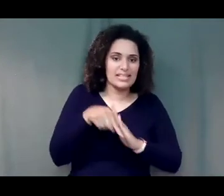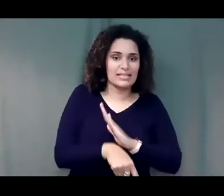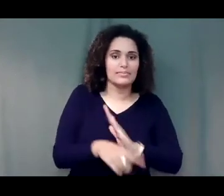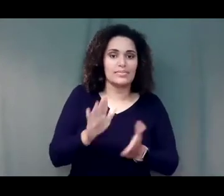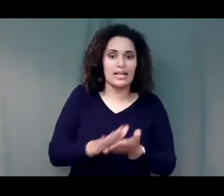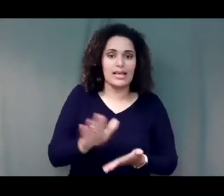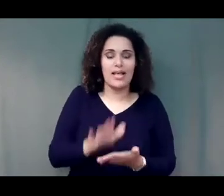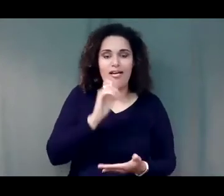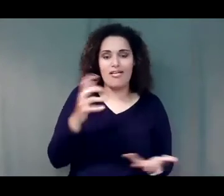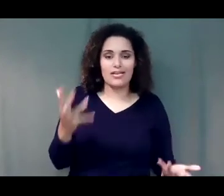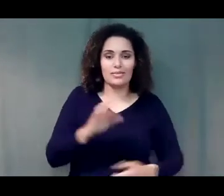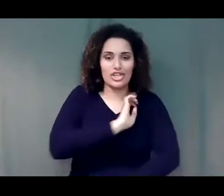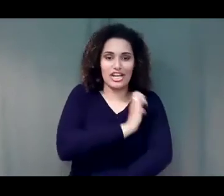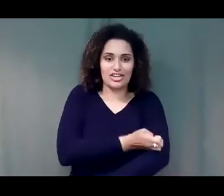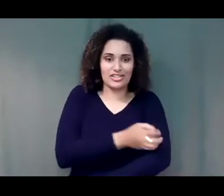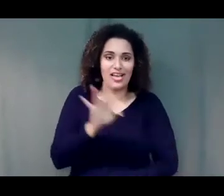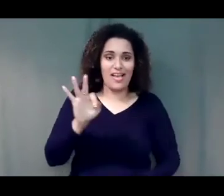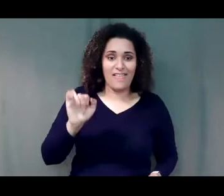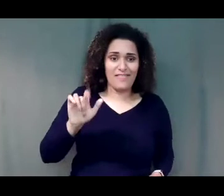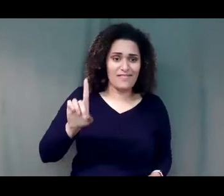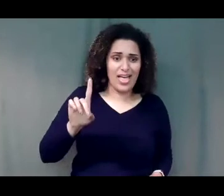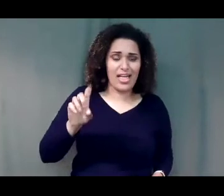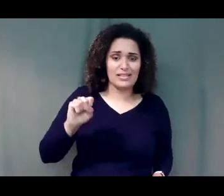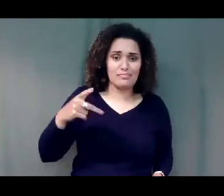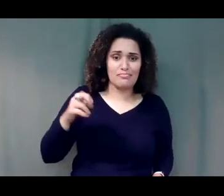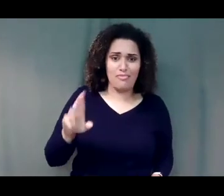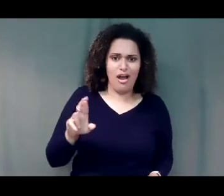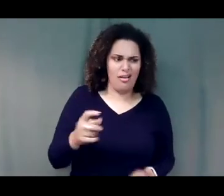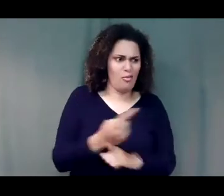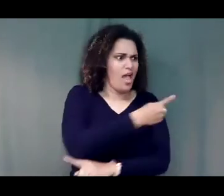much energy. Feldspar, people are way off.